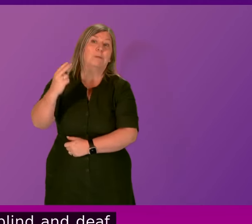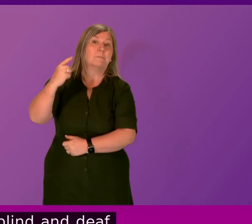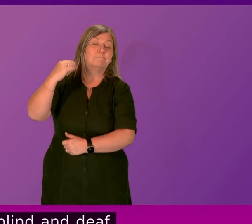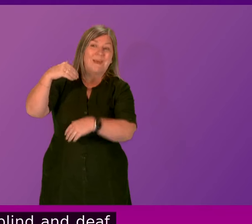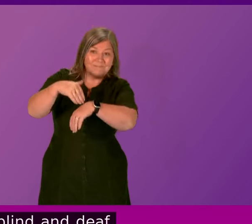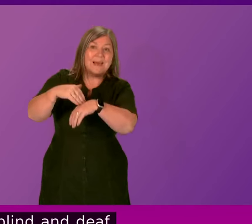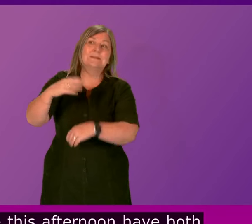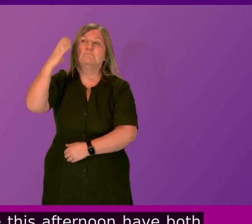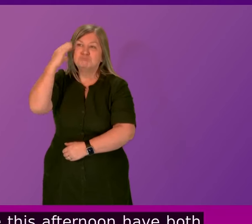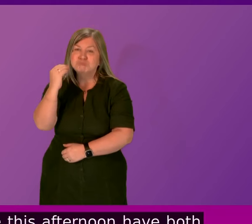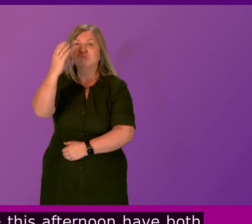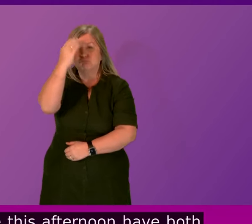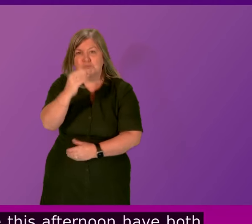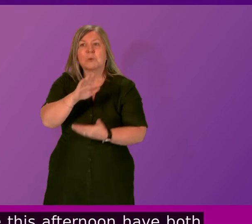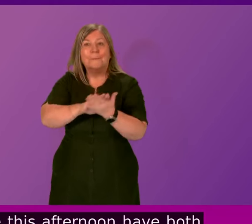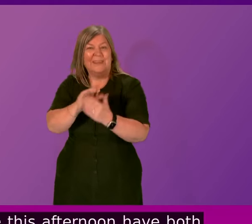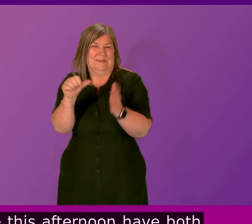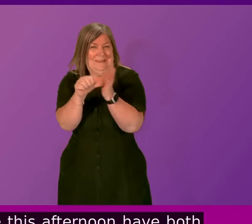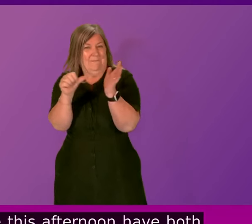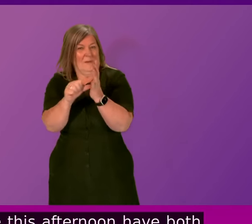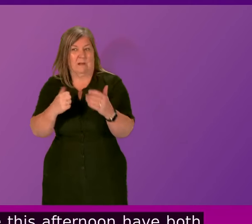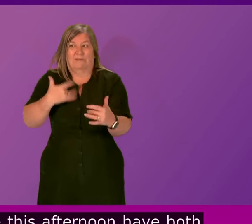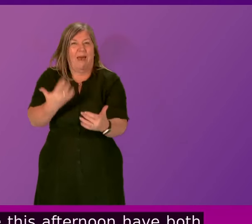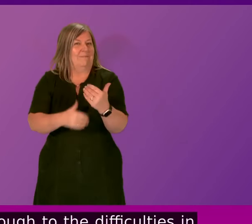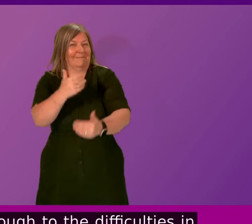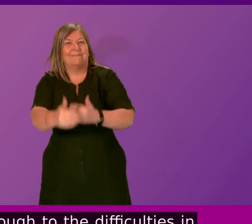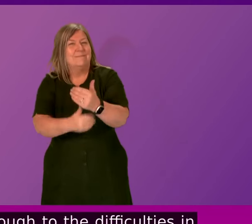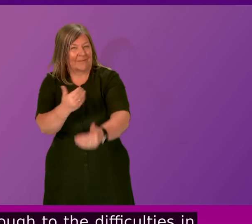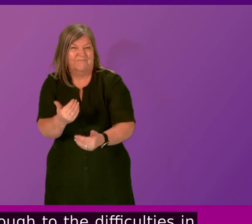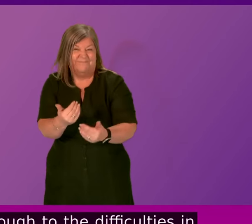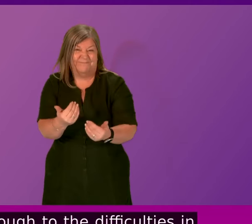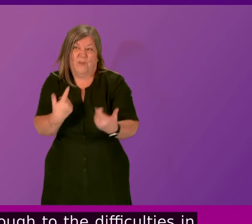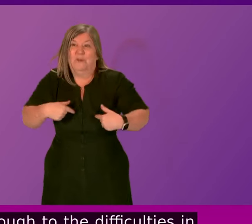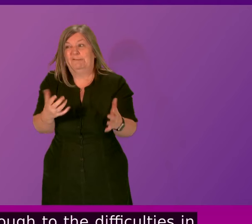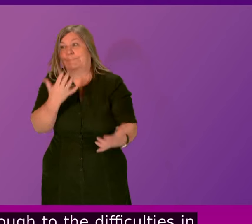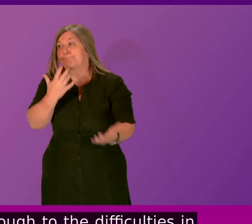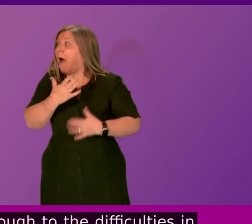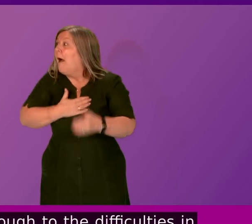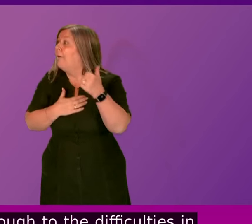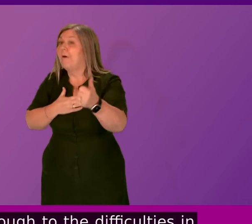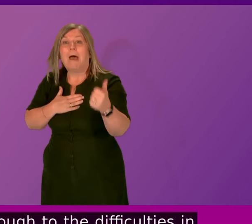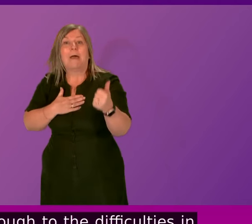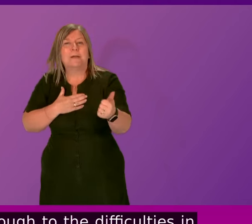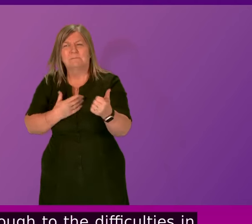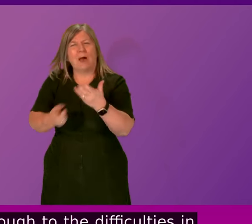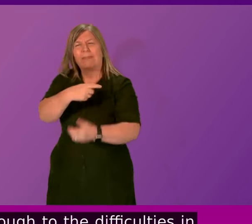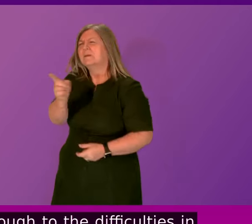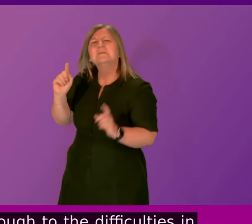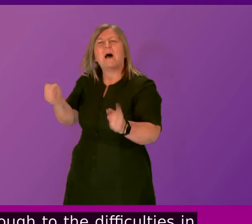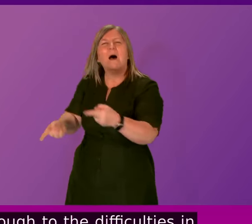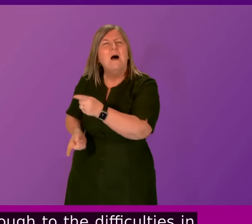create difficulties in everyday life, areas that we all take for granted: communication,